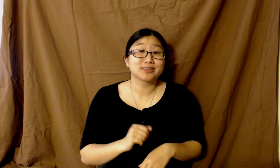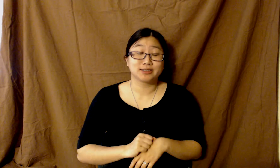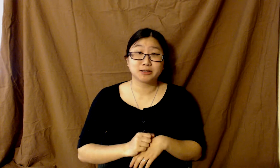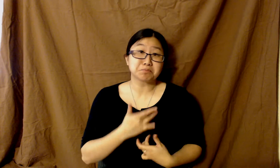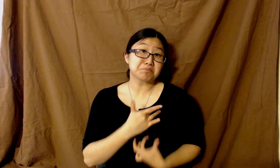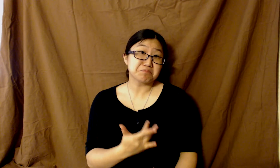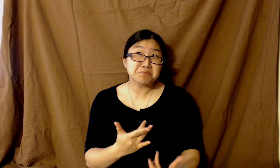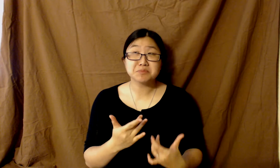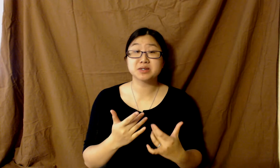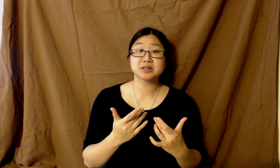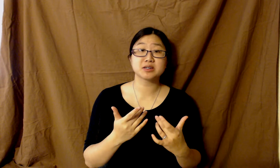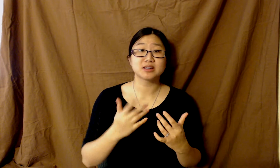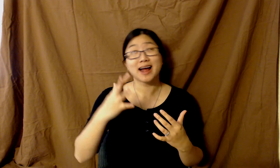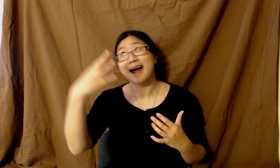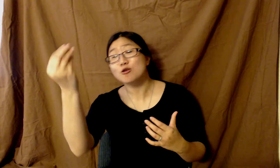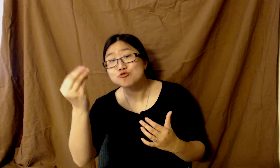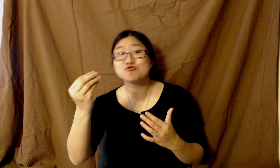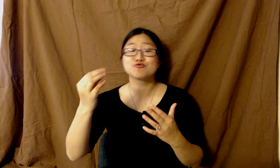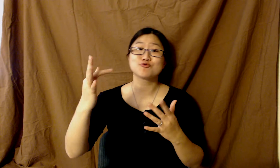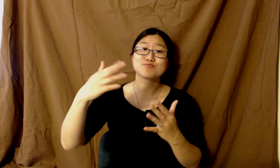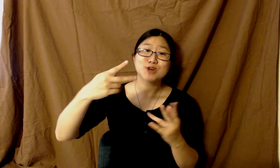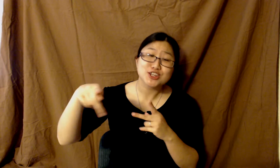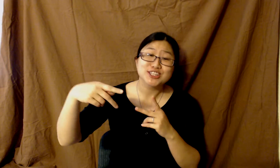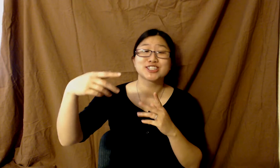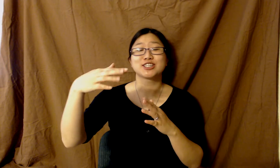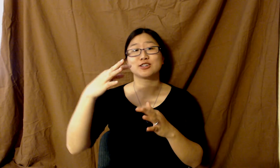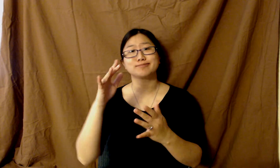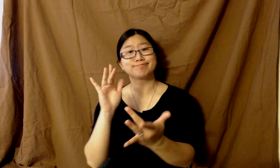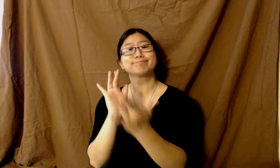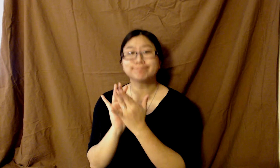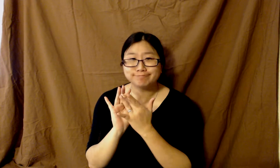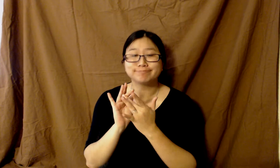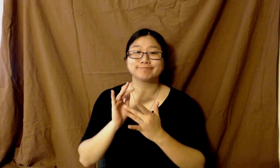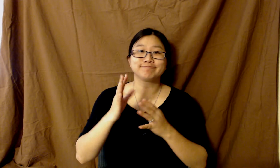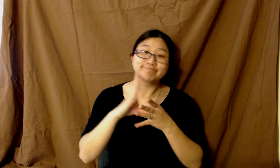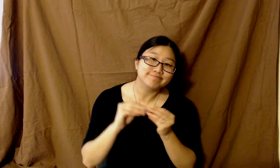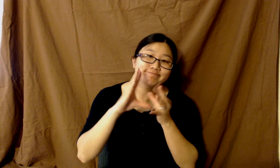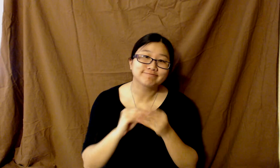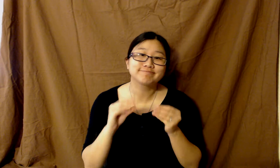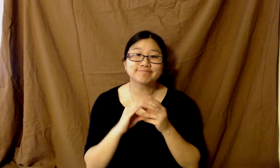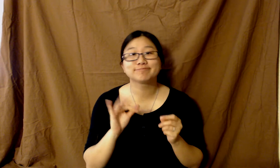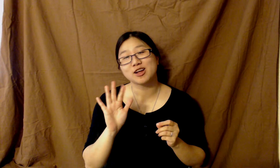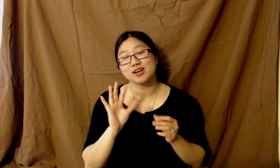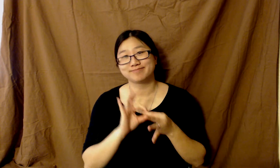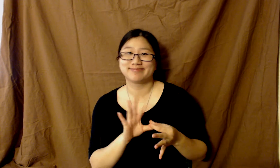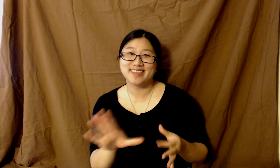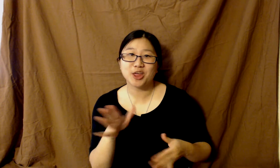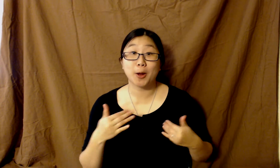cocktail party, people tell me their stories of the animals that they have met. And recently I did a reading in California, and a woman raised her